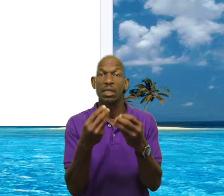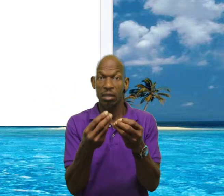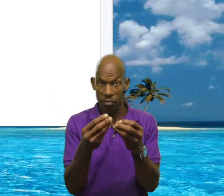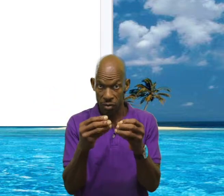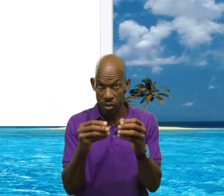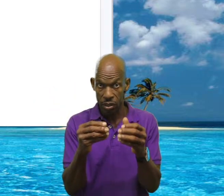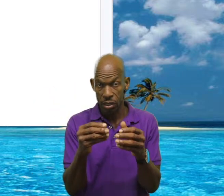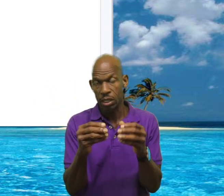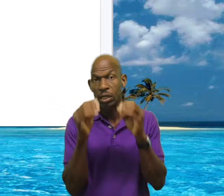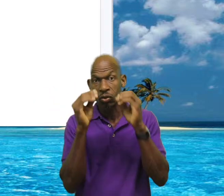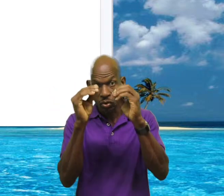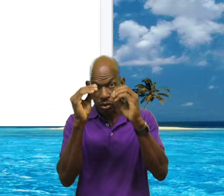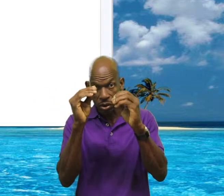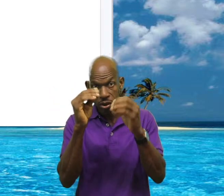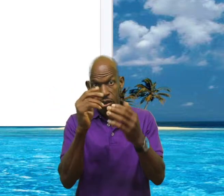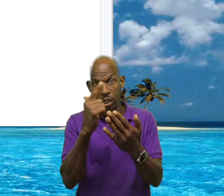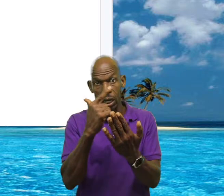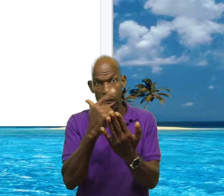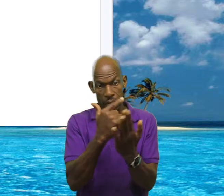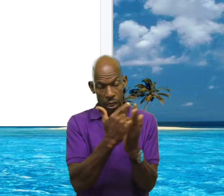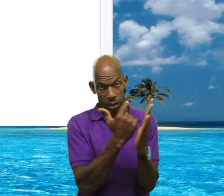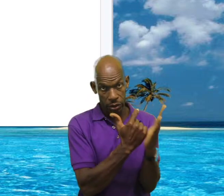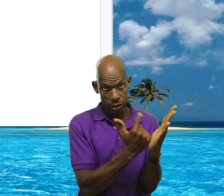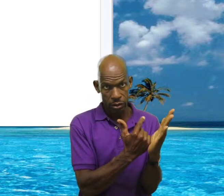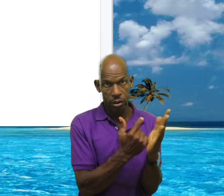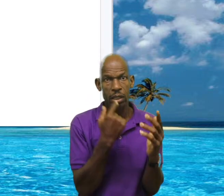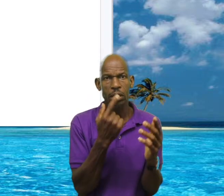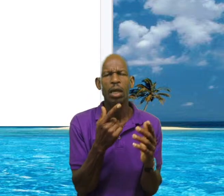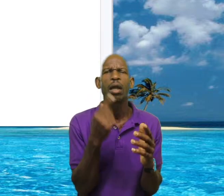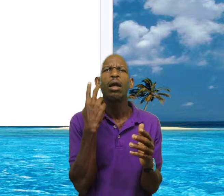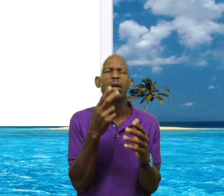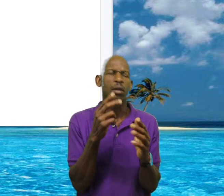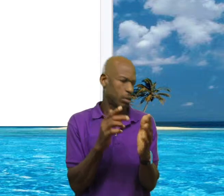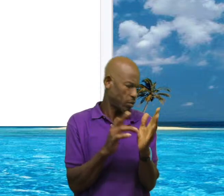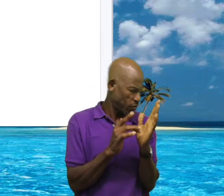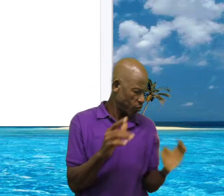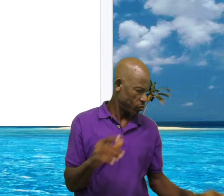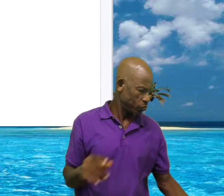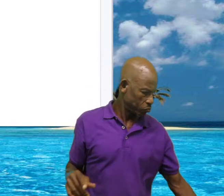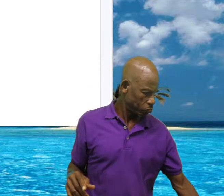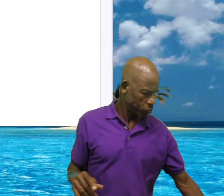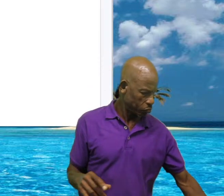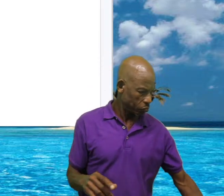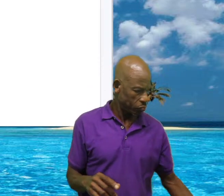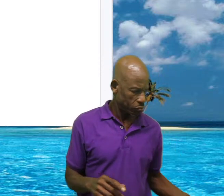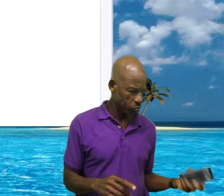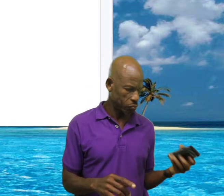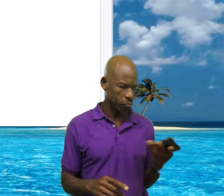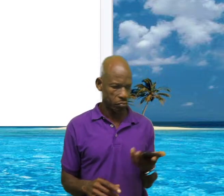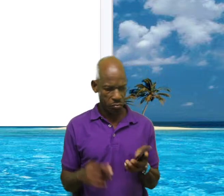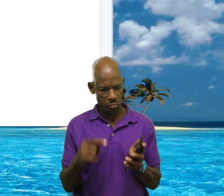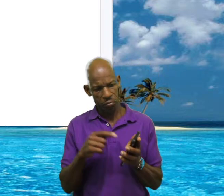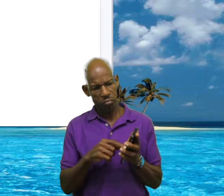a search. You're gonna search, finding words that have the same meaning. So I'm teaching you how to use